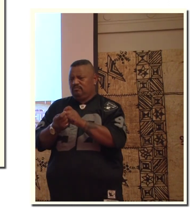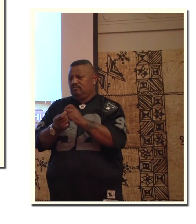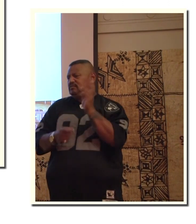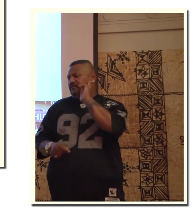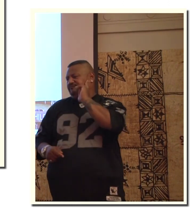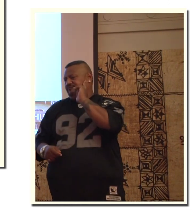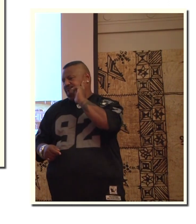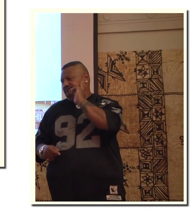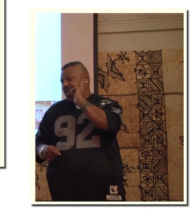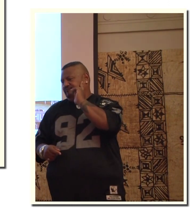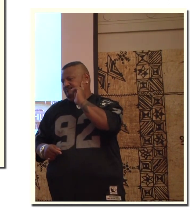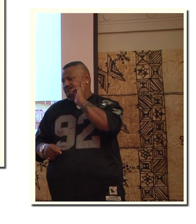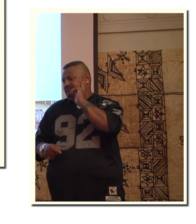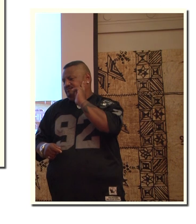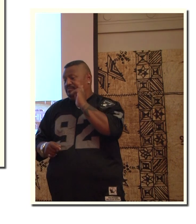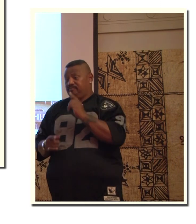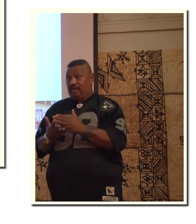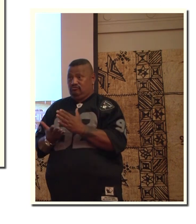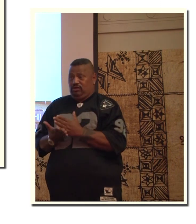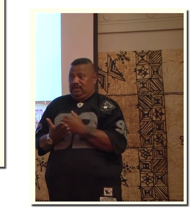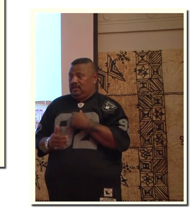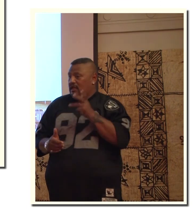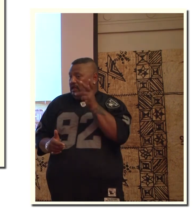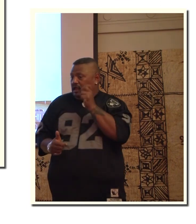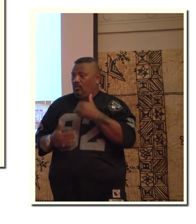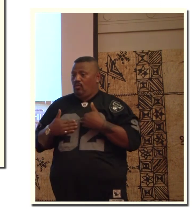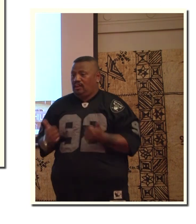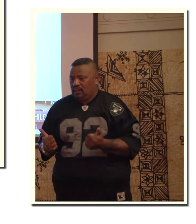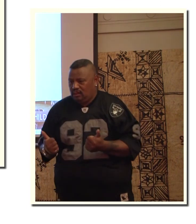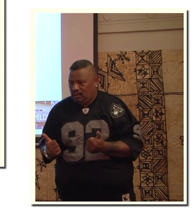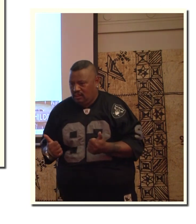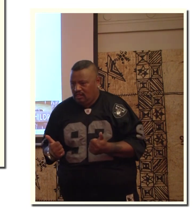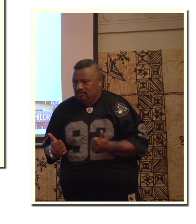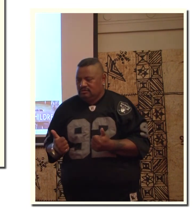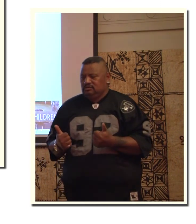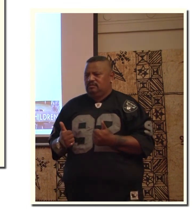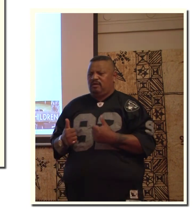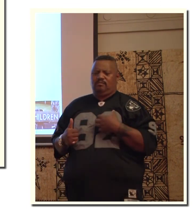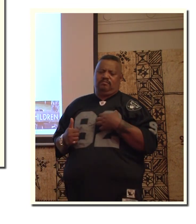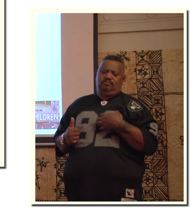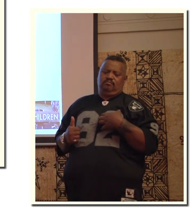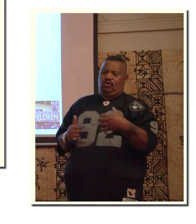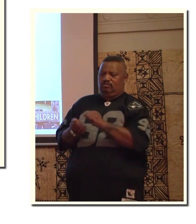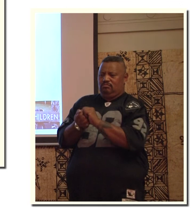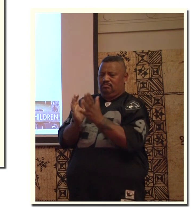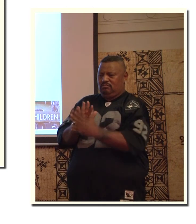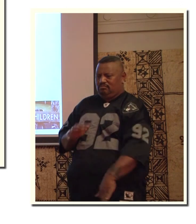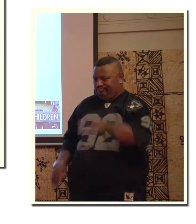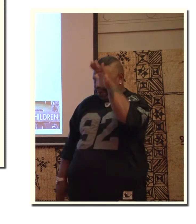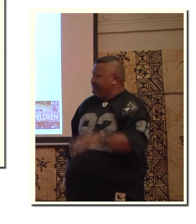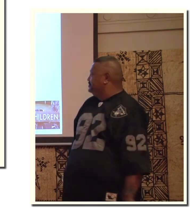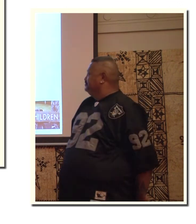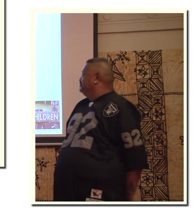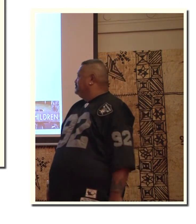while, I became deaf around about the age of 3 or 4. So for me, in those first few years,